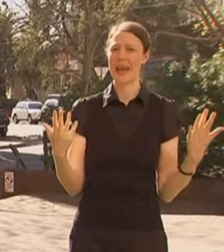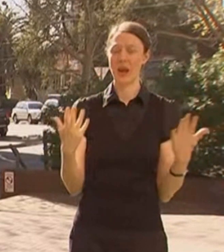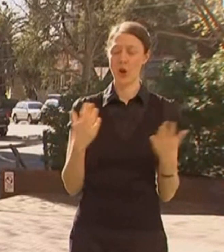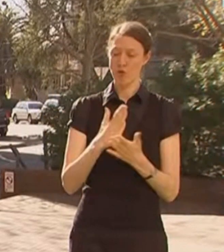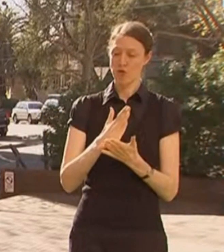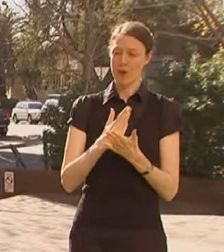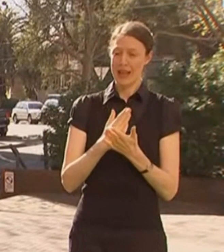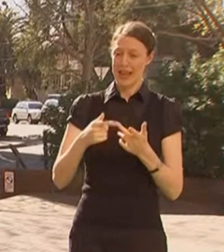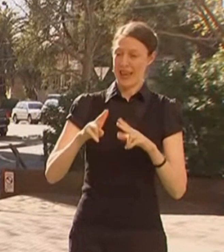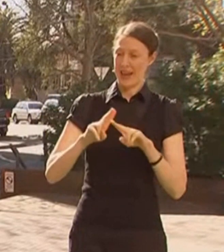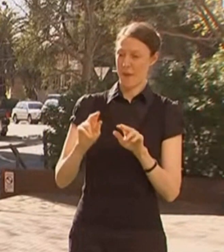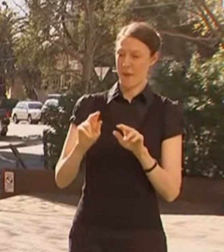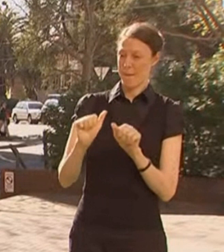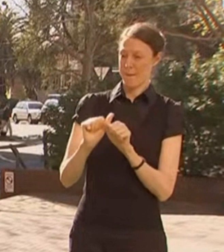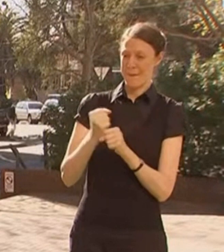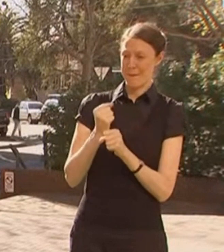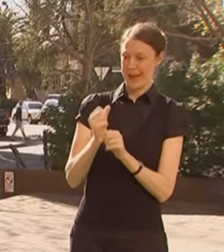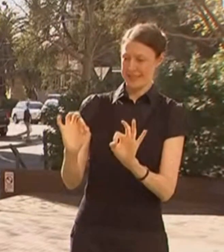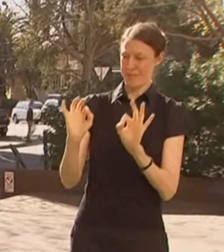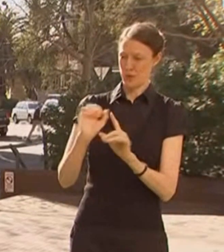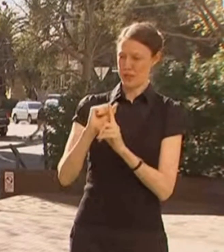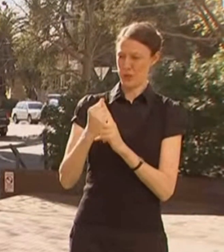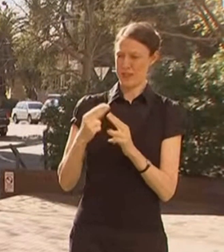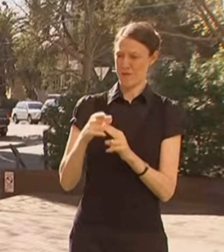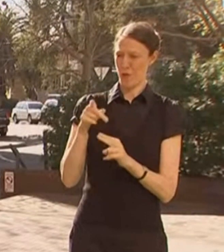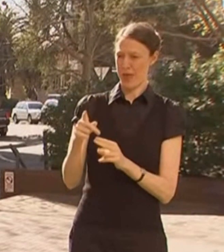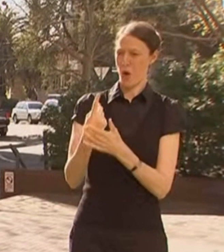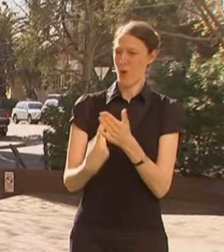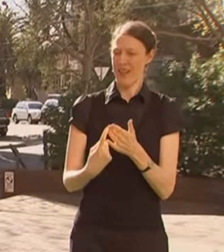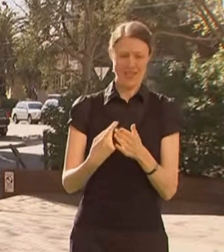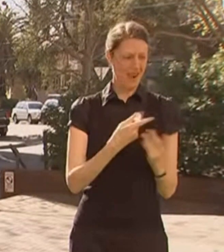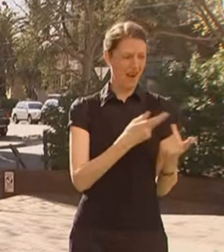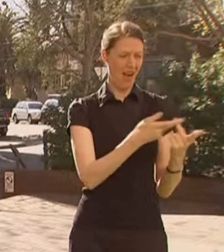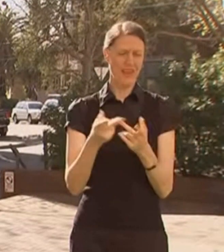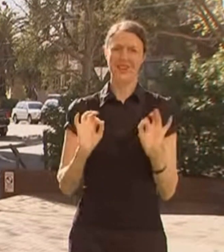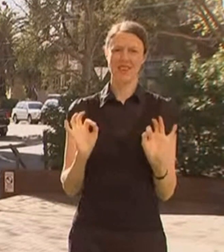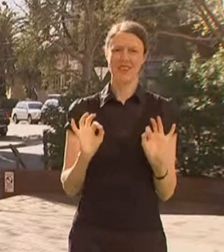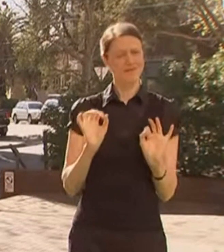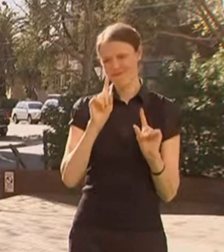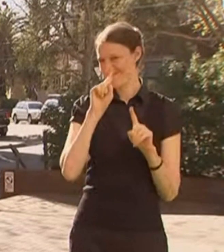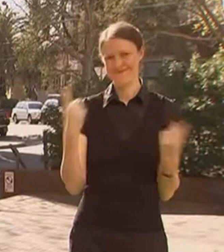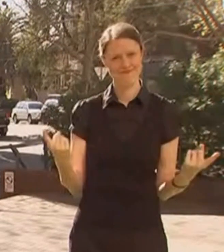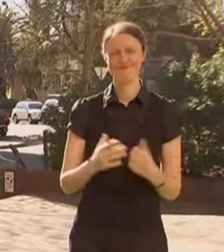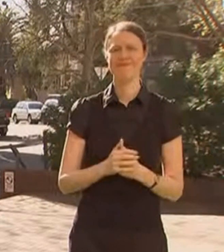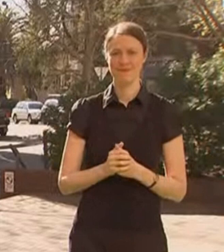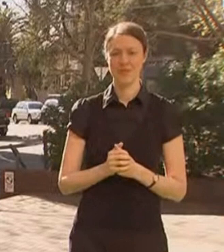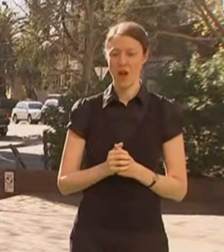guarantee adherence to the health orders, they could not guarantee safe social distancing, and simply the number